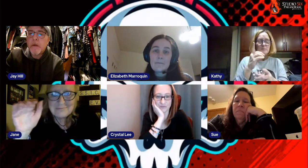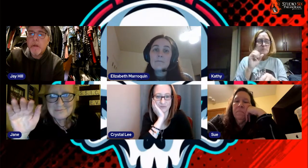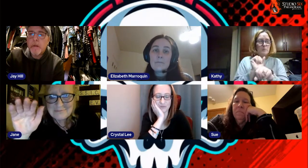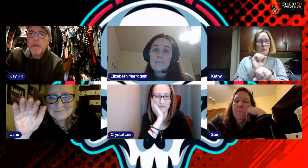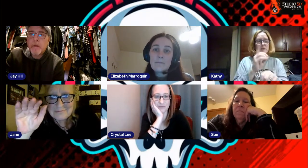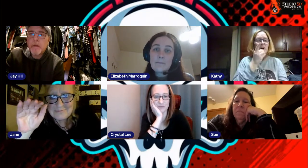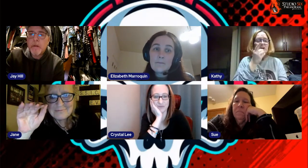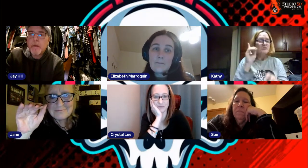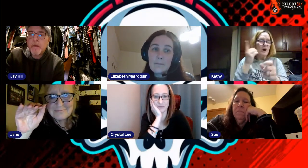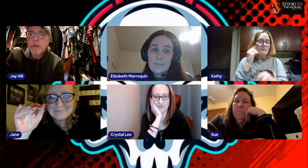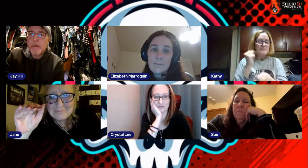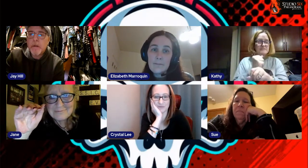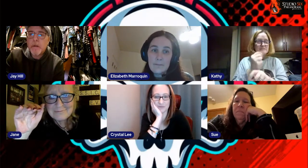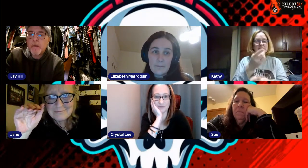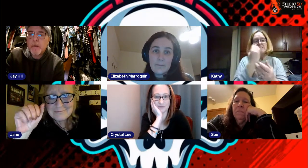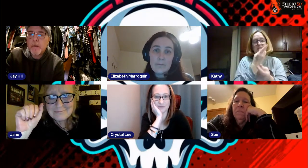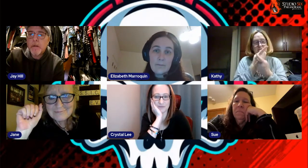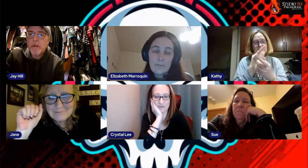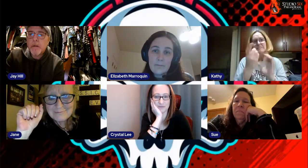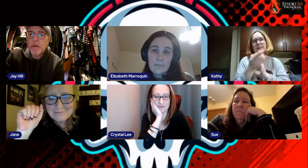had people work in doctor's office,